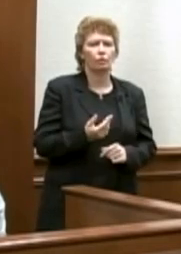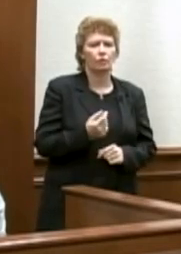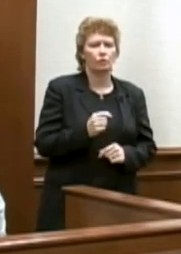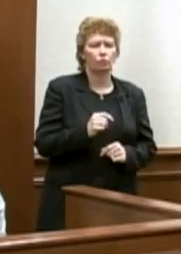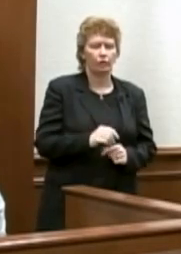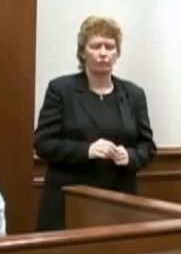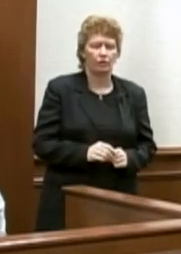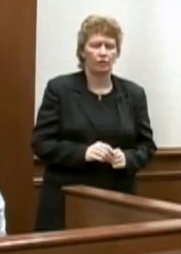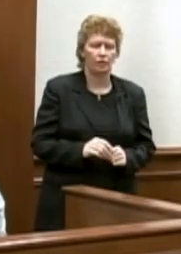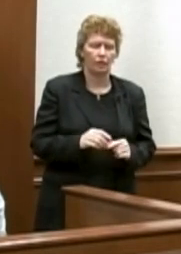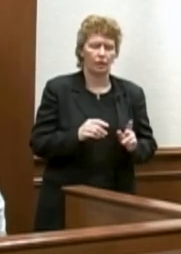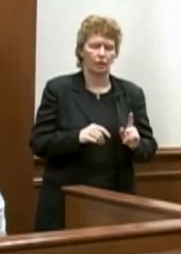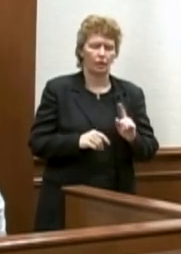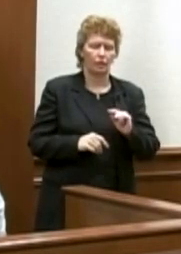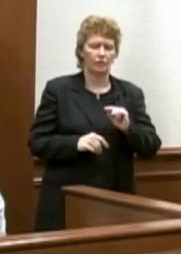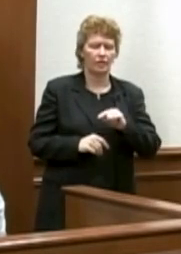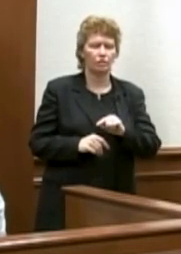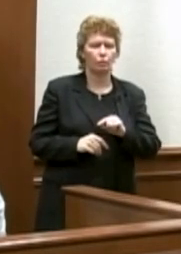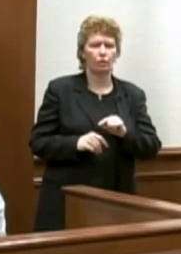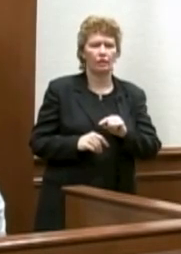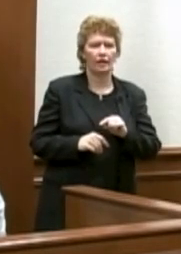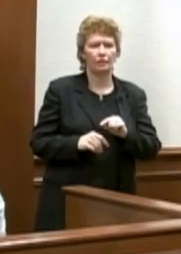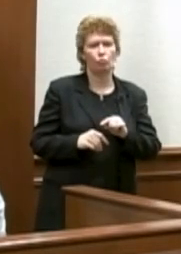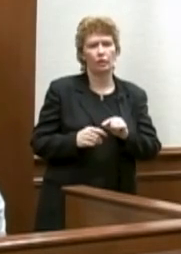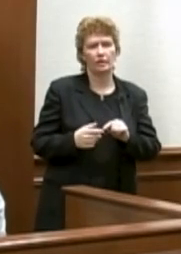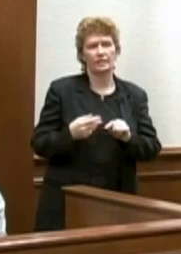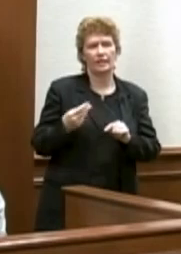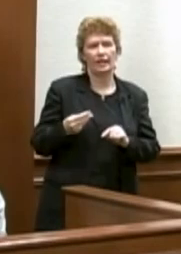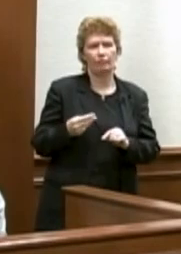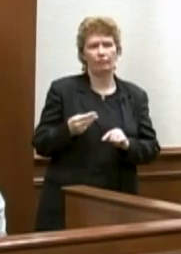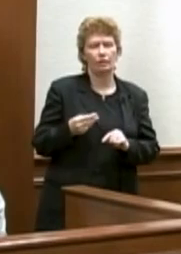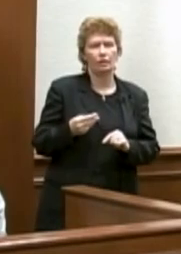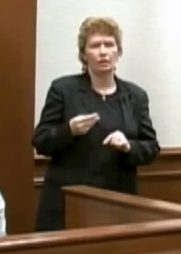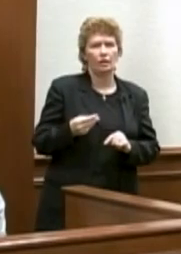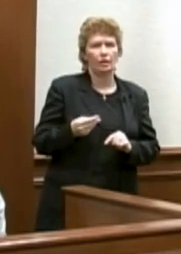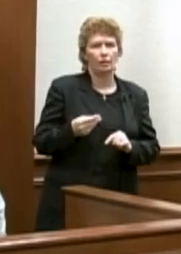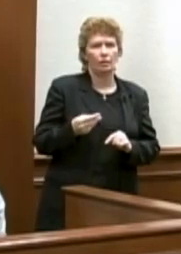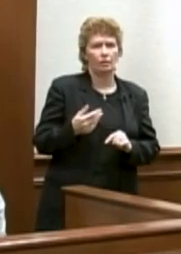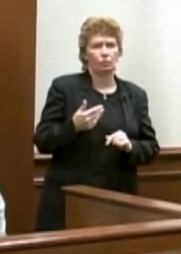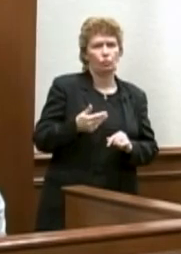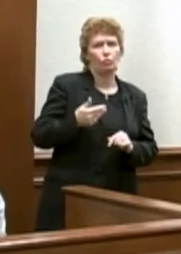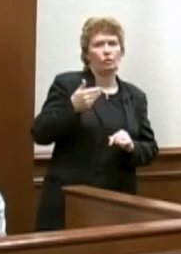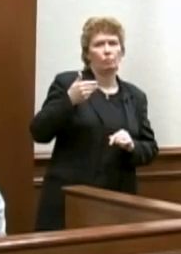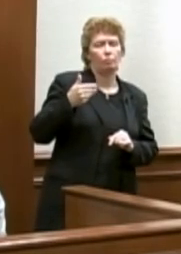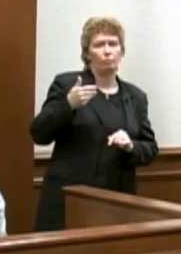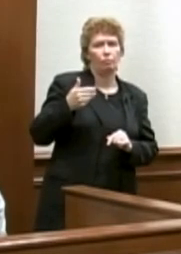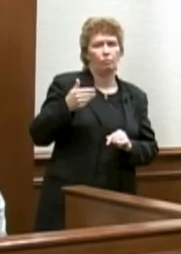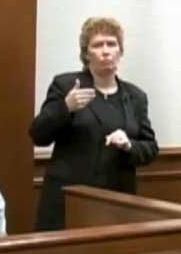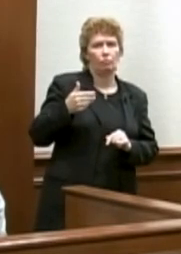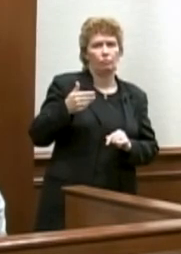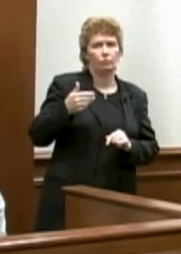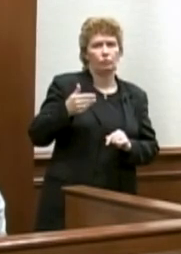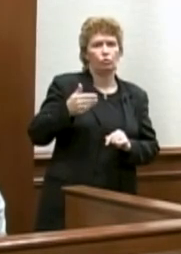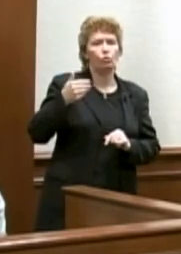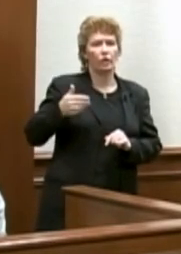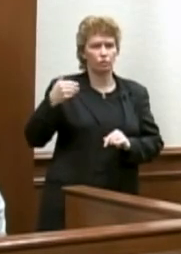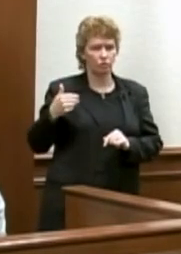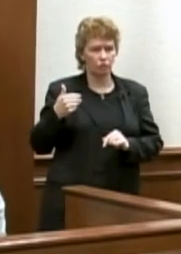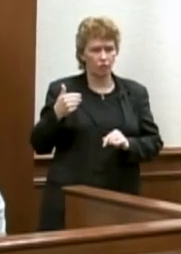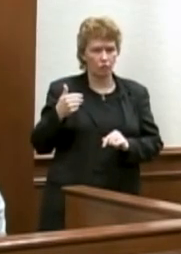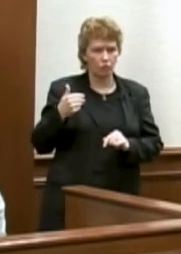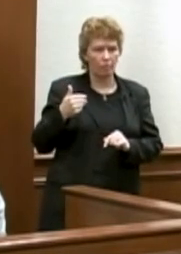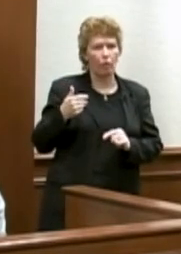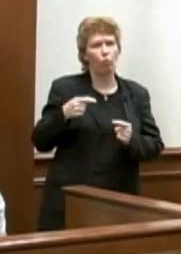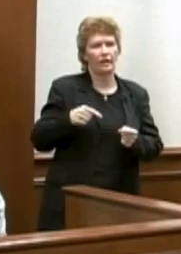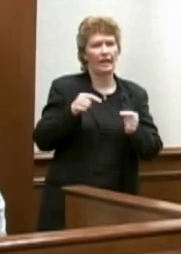Your Honor, the testimony that the witness gave to the 2